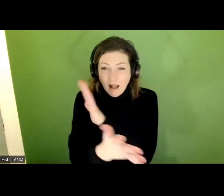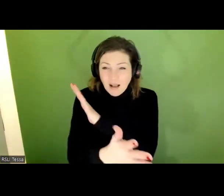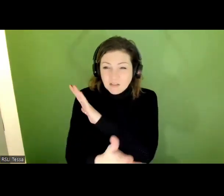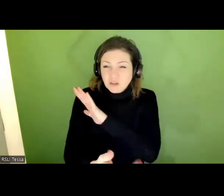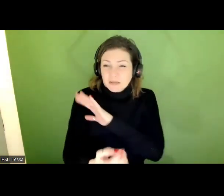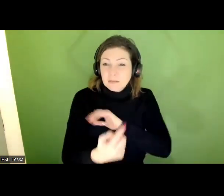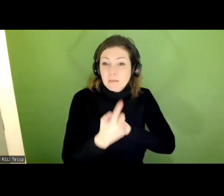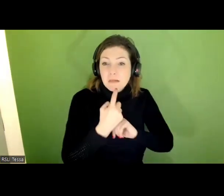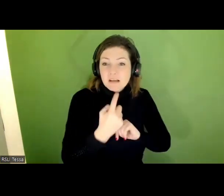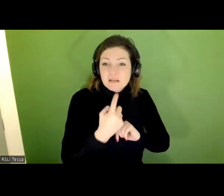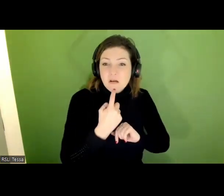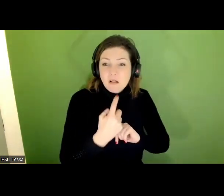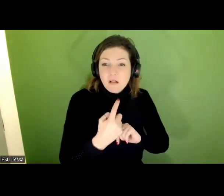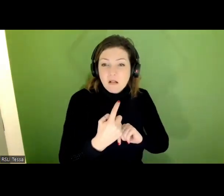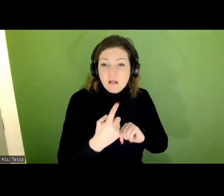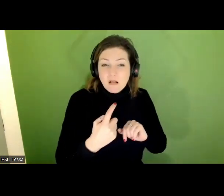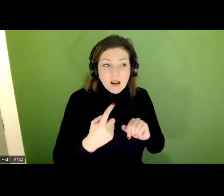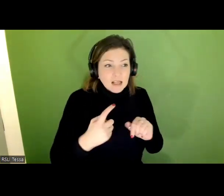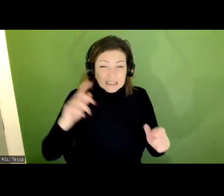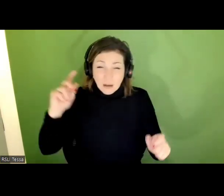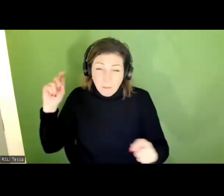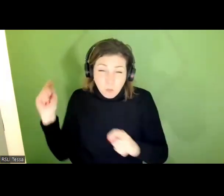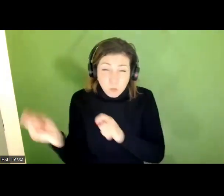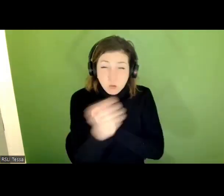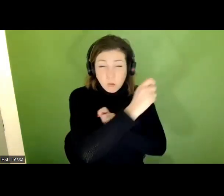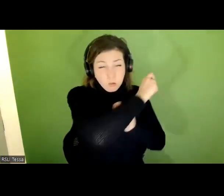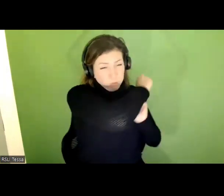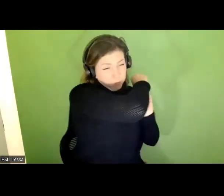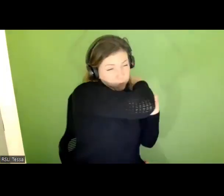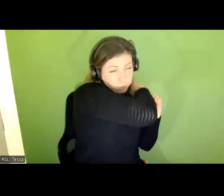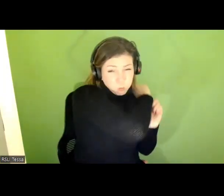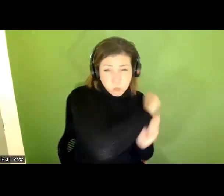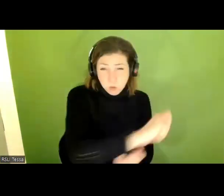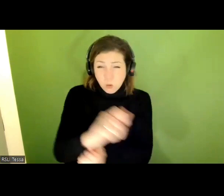Jay and his bat in a blur, slamming faster than Ajay could see.